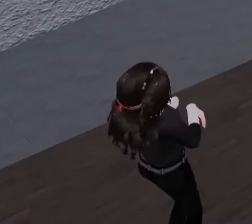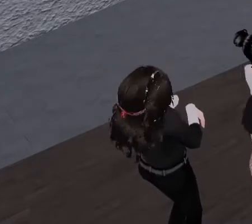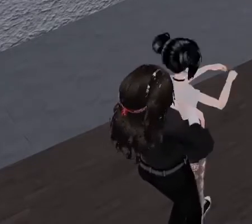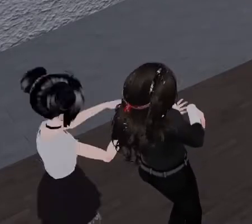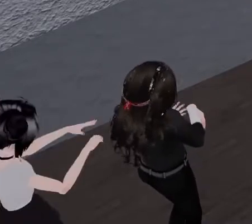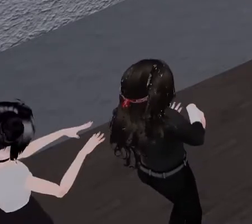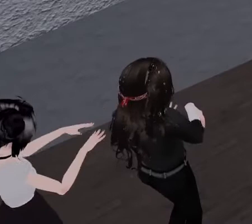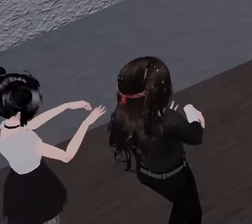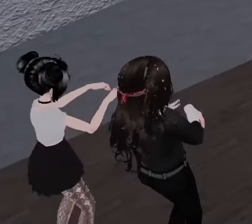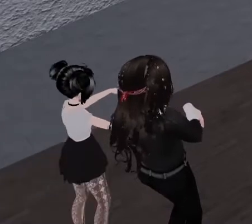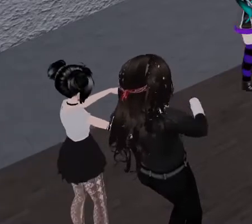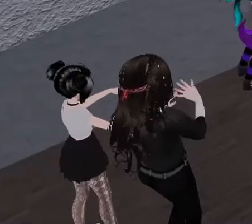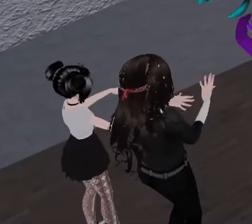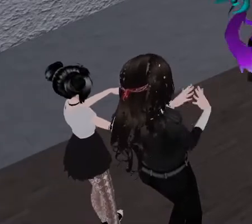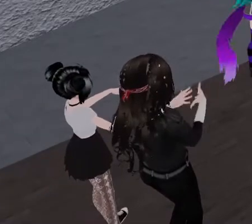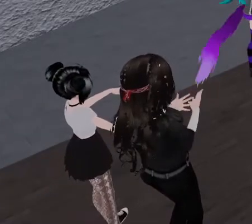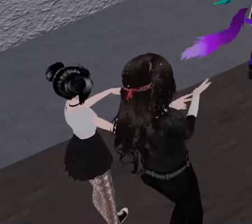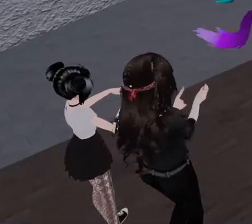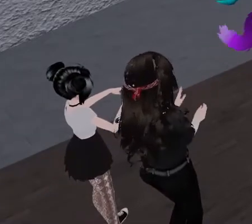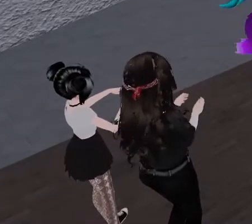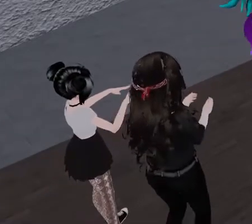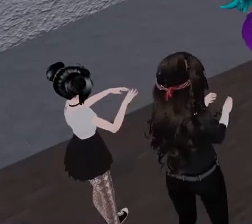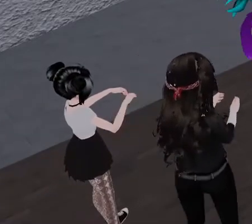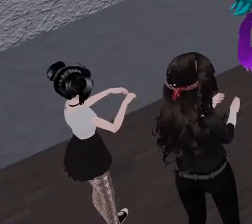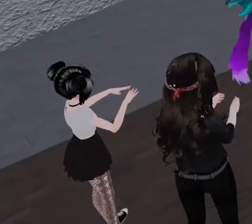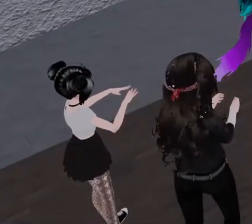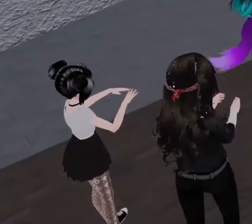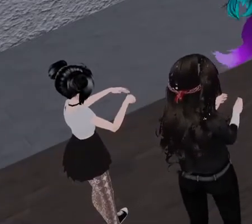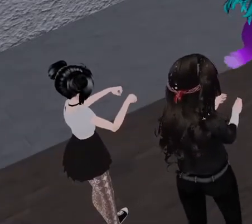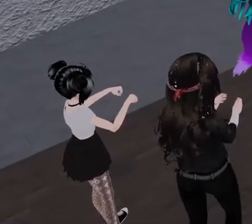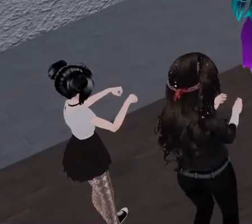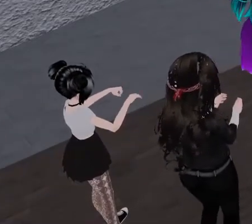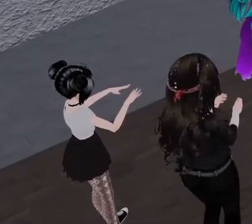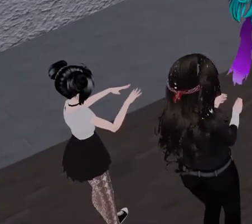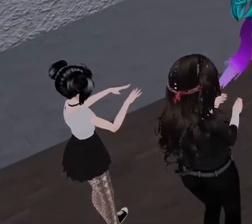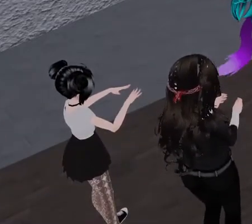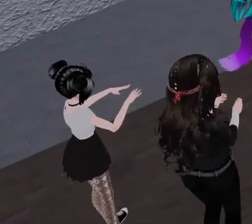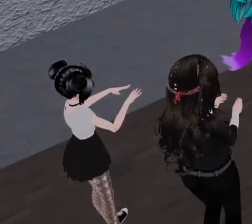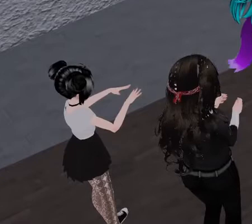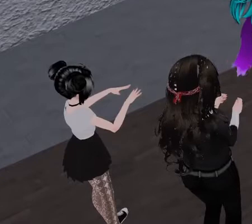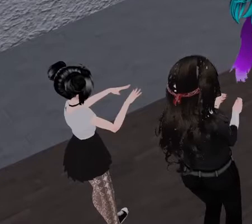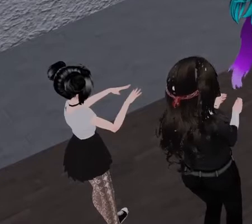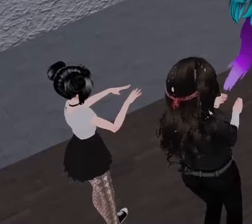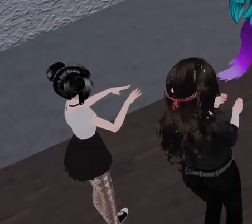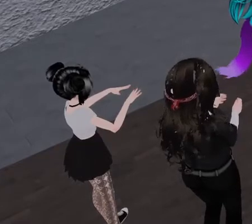be a prop? so the real police show up because the party's too loud, and like there's a